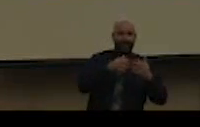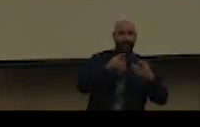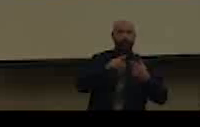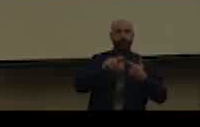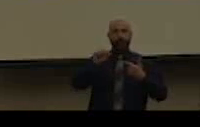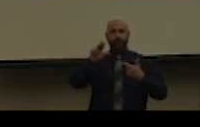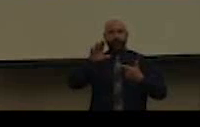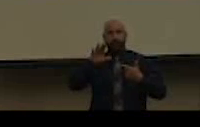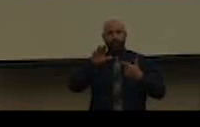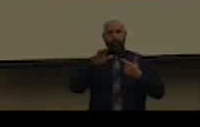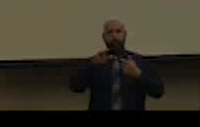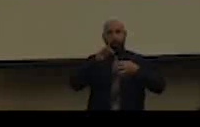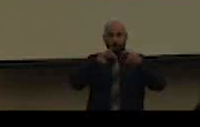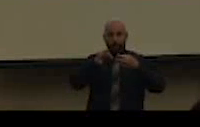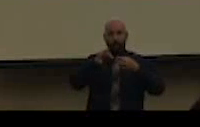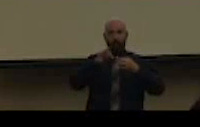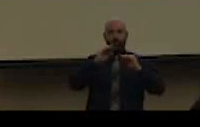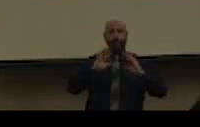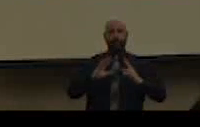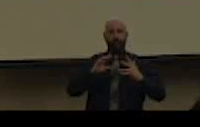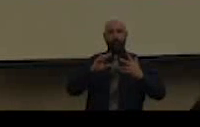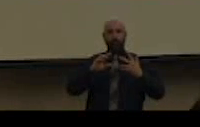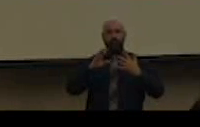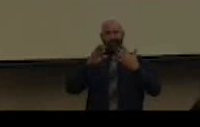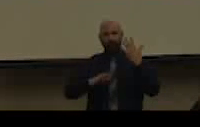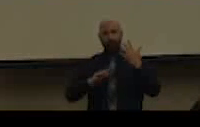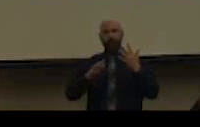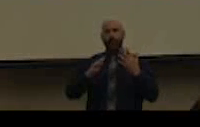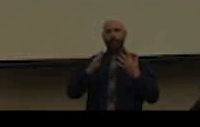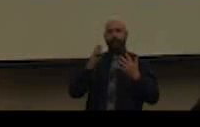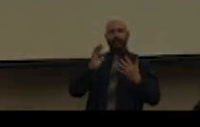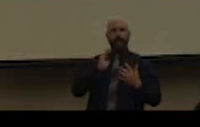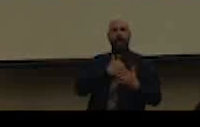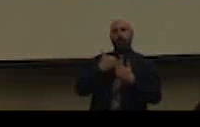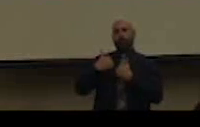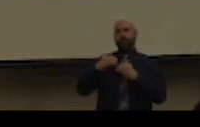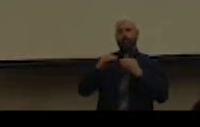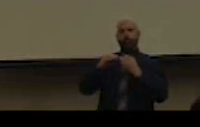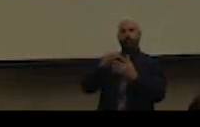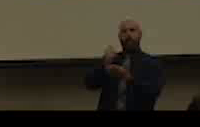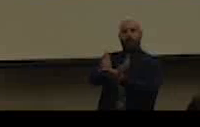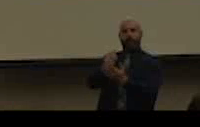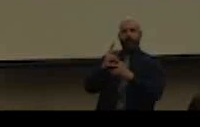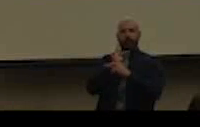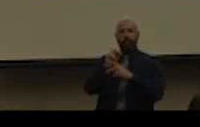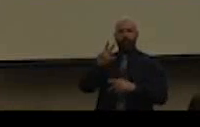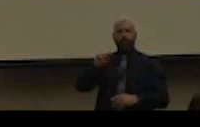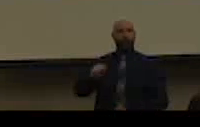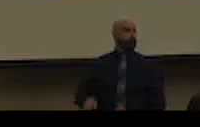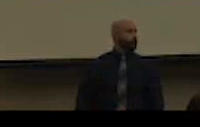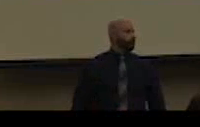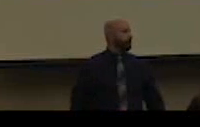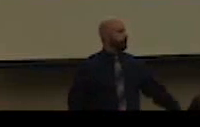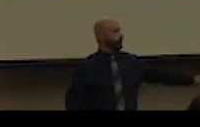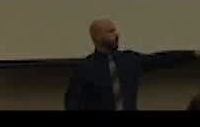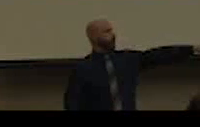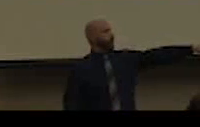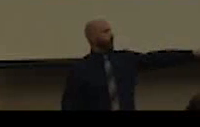that out, which is why we put energy and some of our grant funding behind this. Yes?